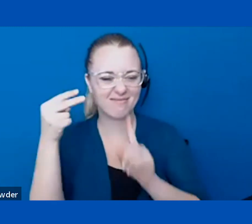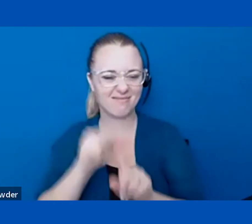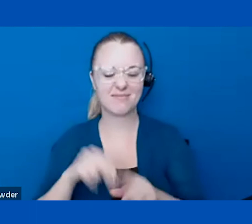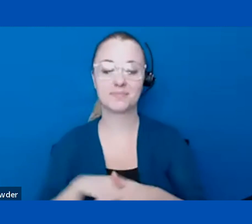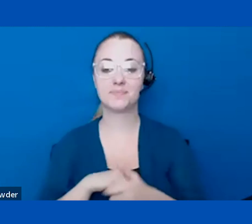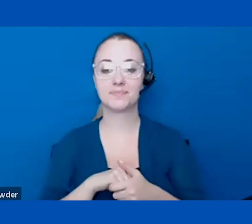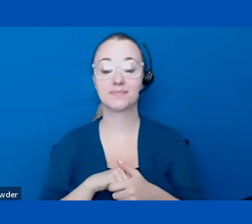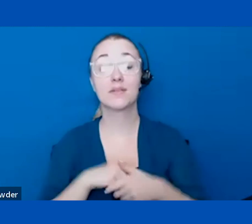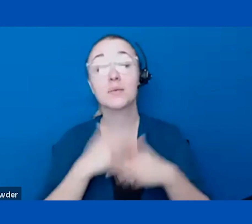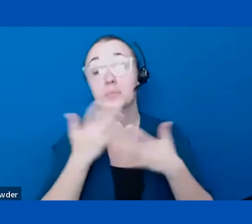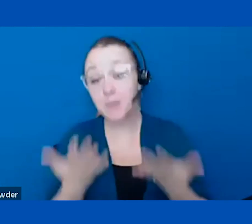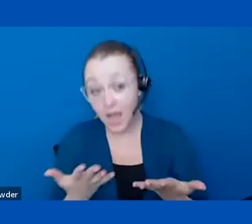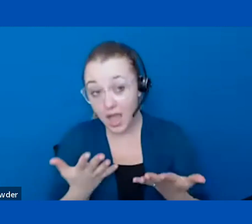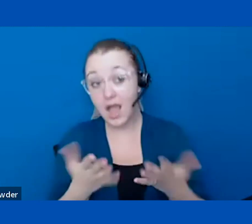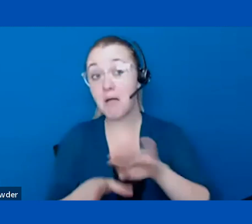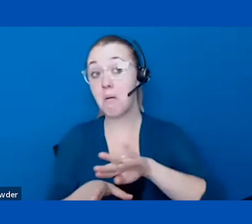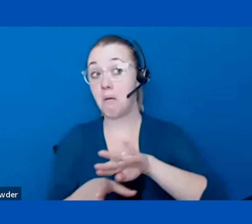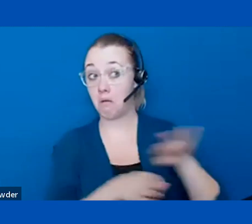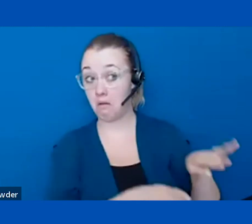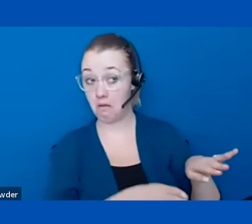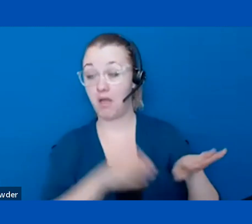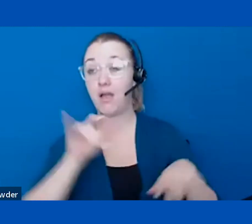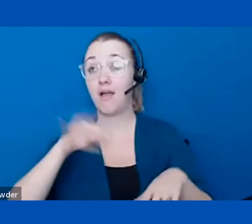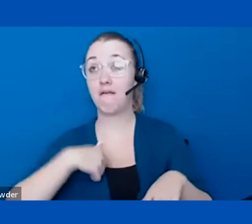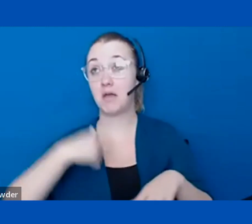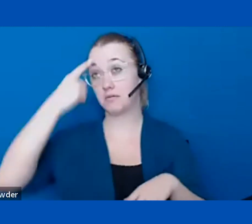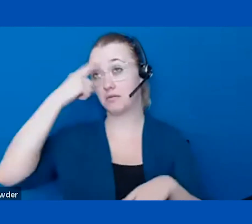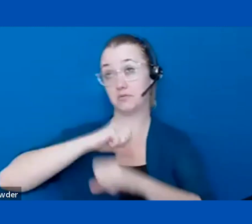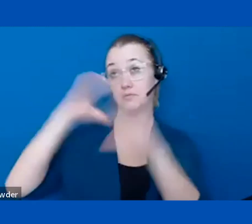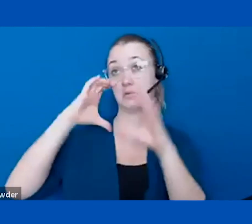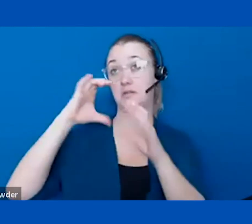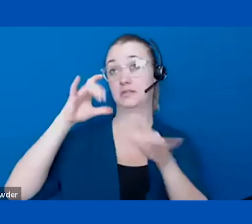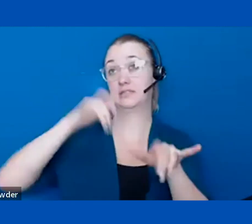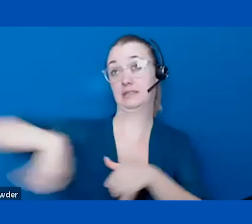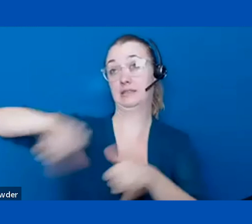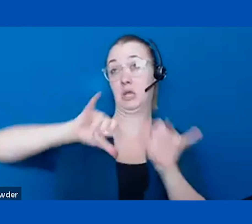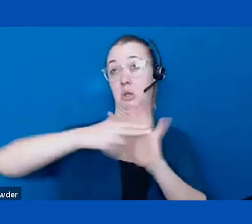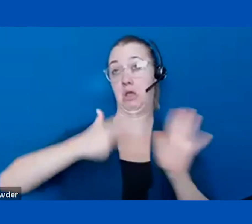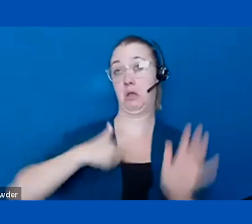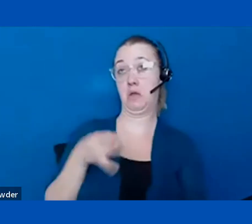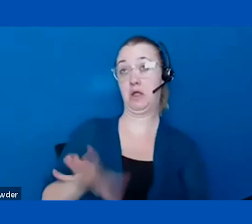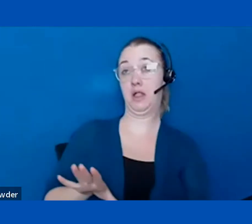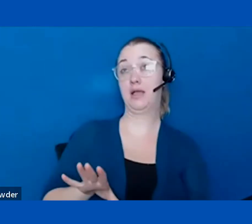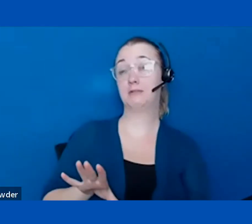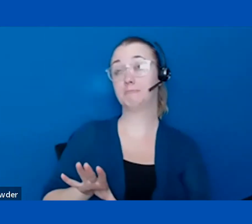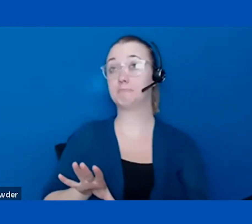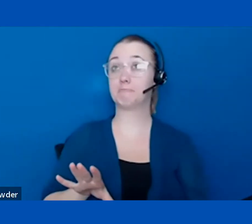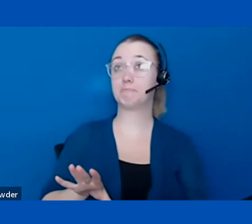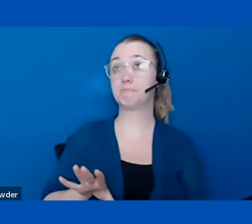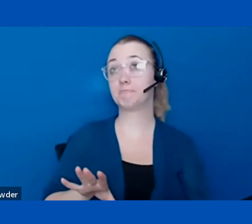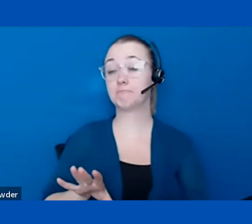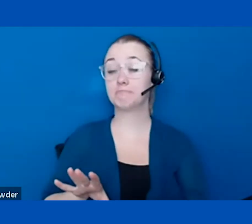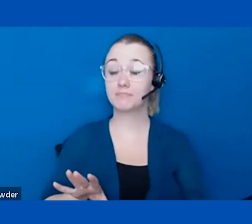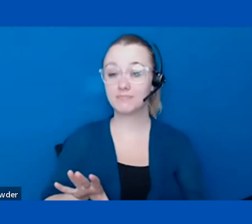with that being said, if I had to think of a stereotype that I'm not really into, I would say it's the fact that